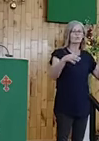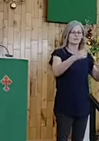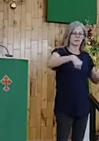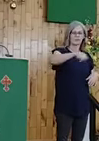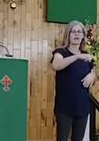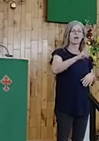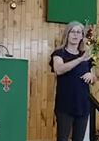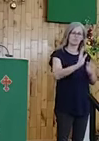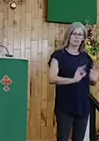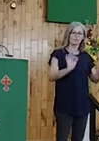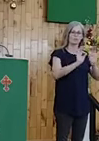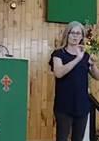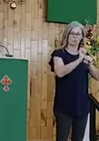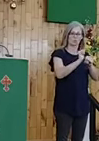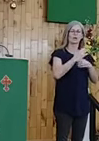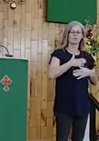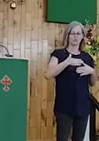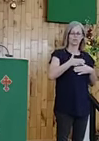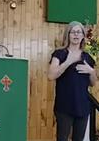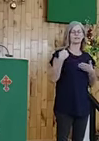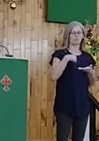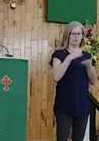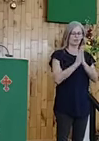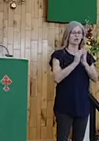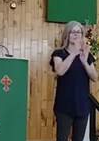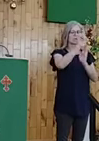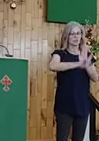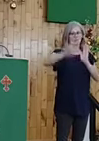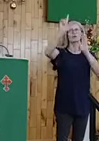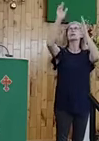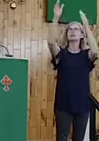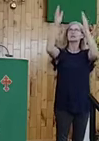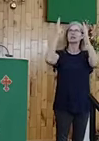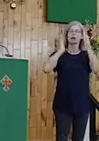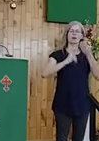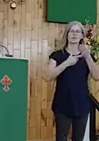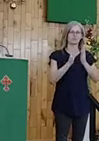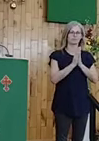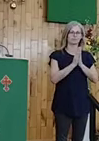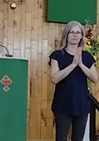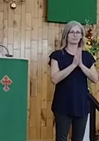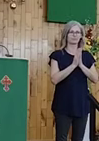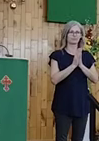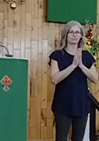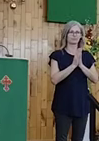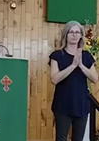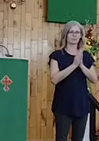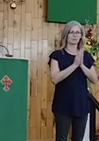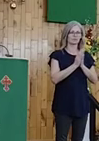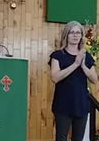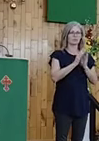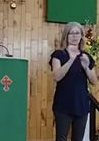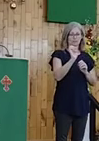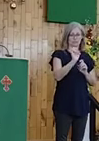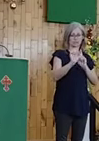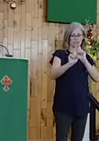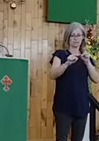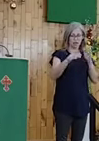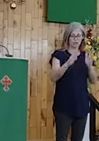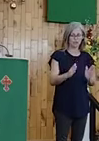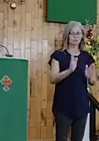be appreciated. Let us pray to the Lord. Lord, hear our prayer. For first responders, that